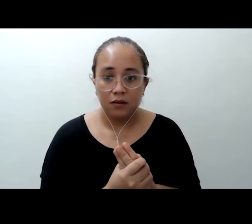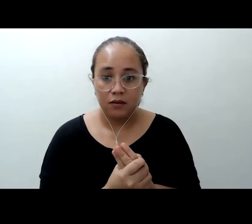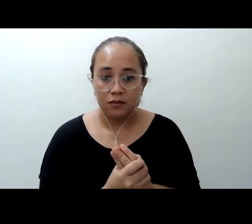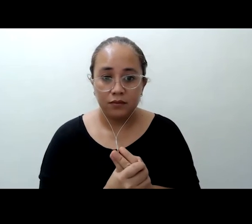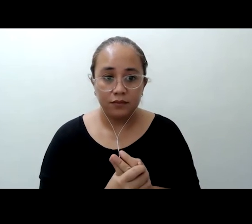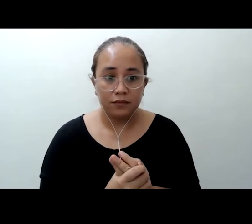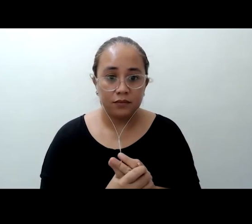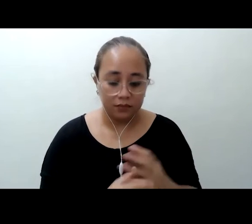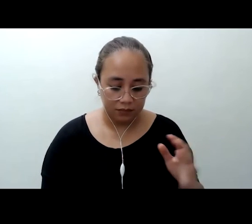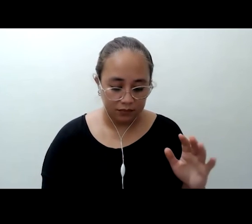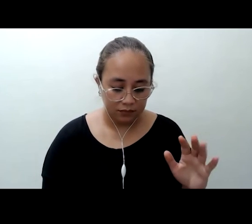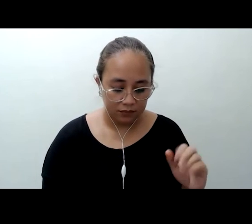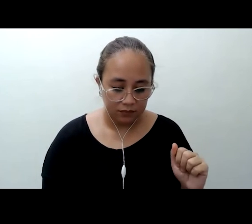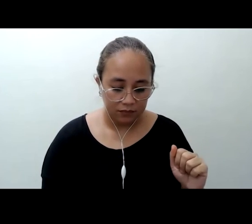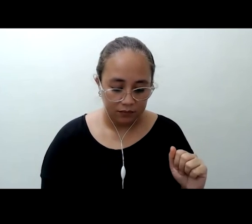Oops.